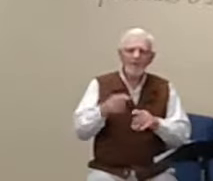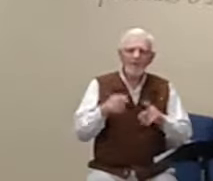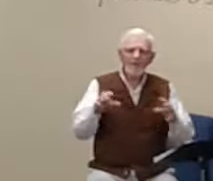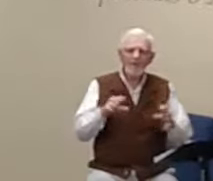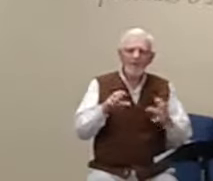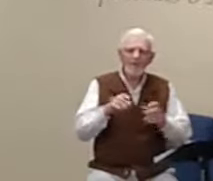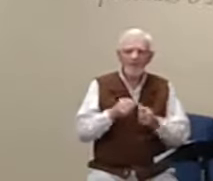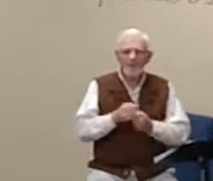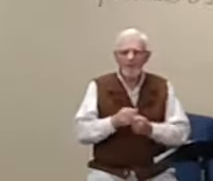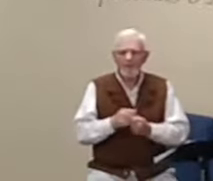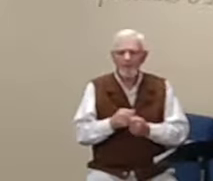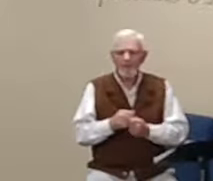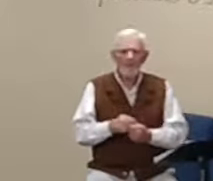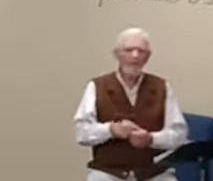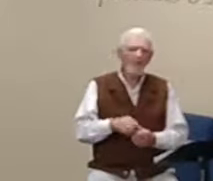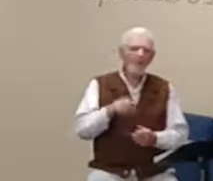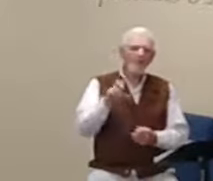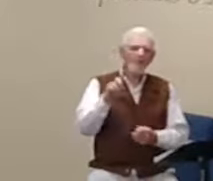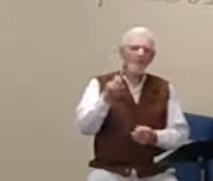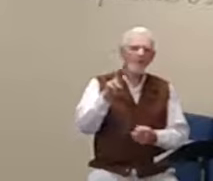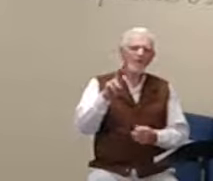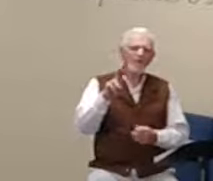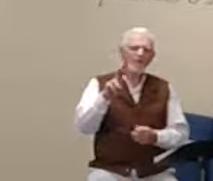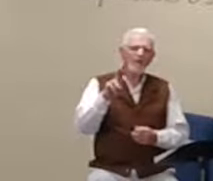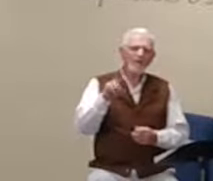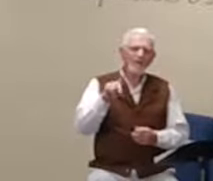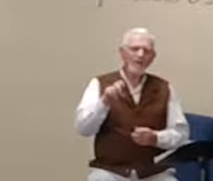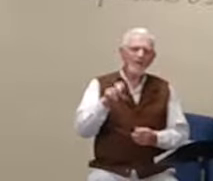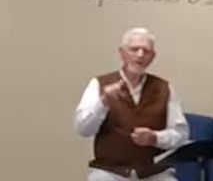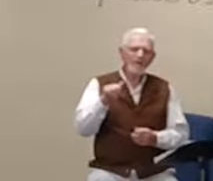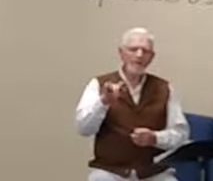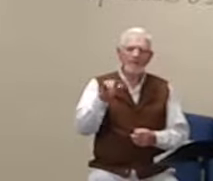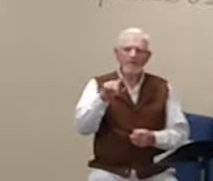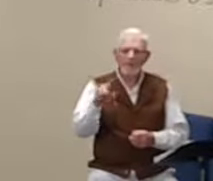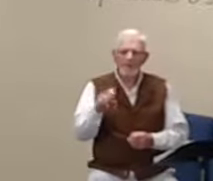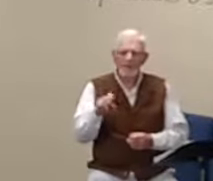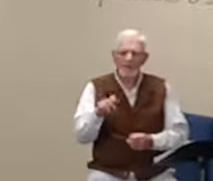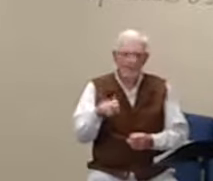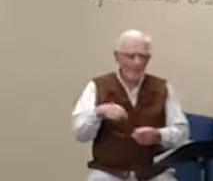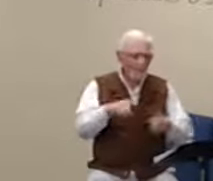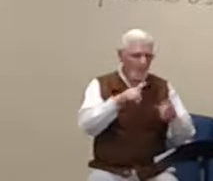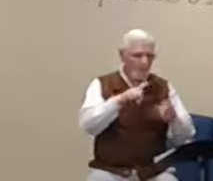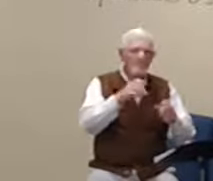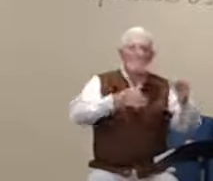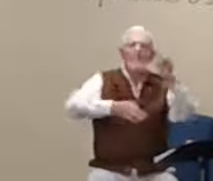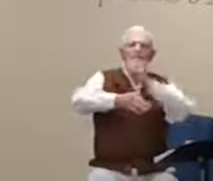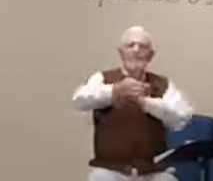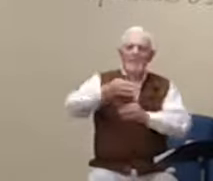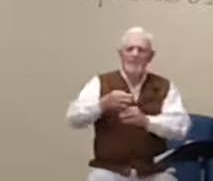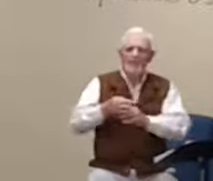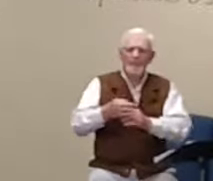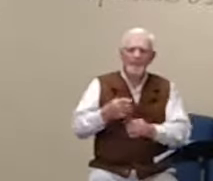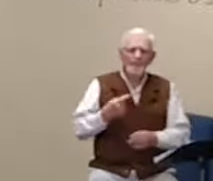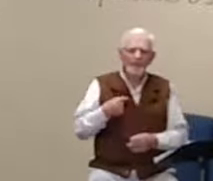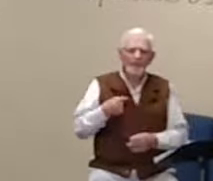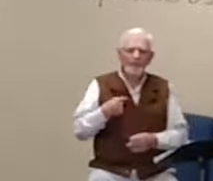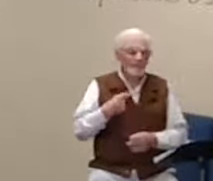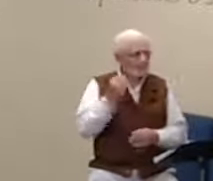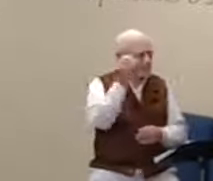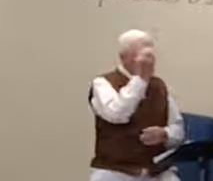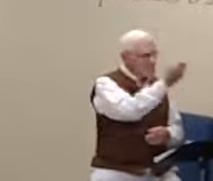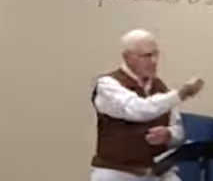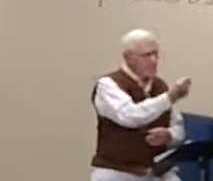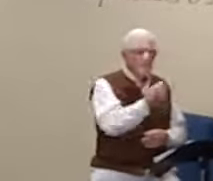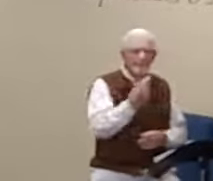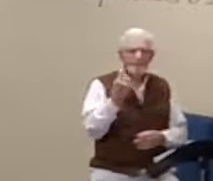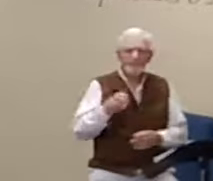it's a system of deputizing. That is, churches deputize someone to go in their stead to a mission field. Okay, and you know, it's